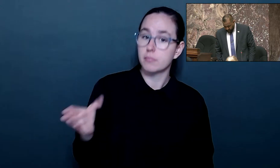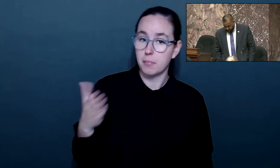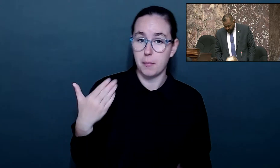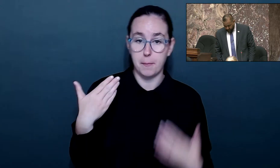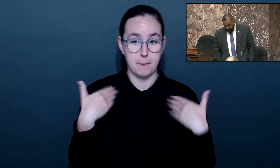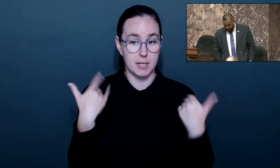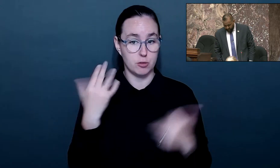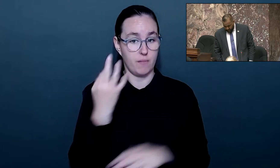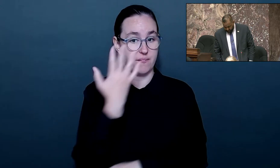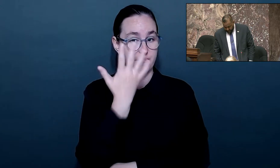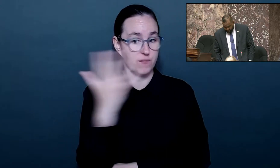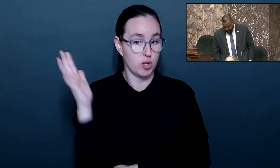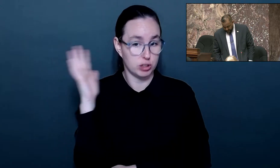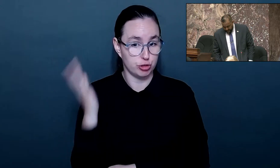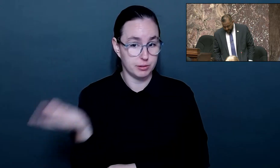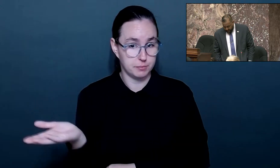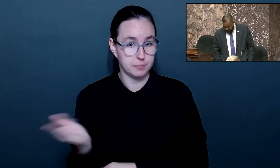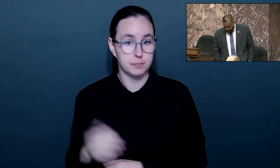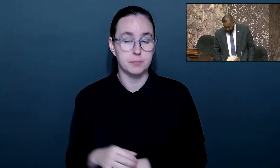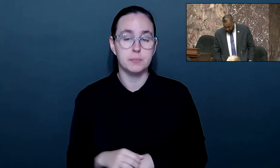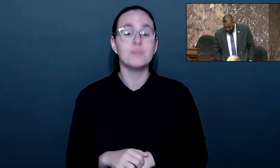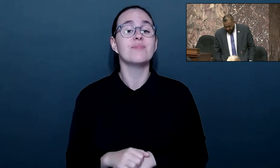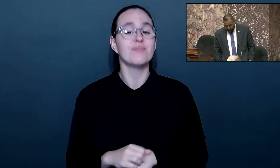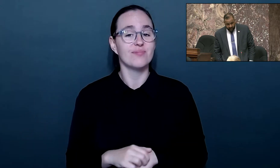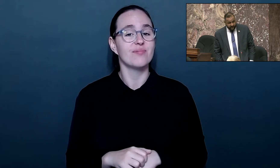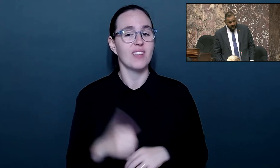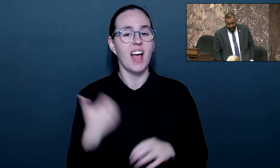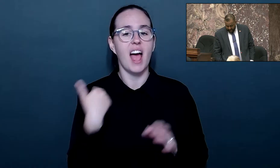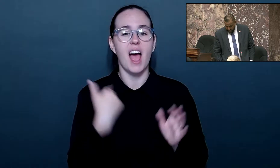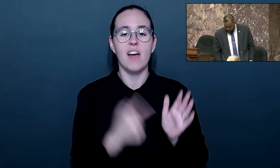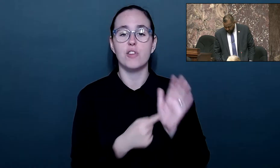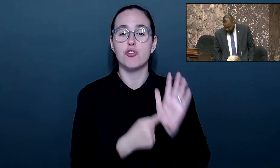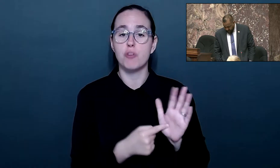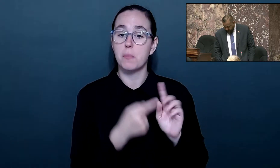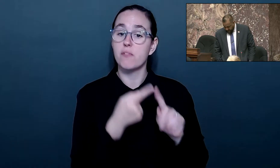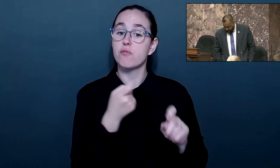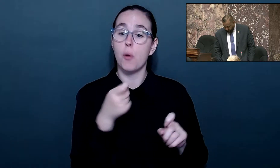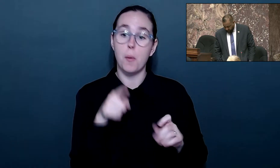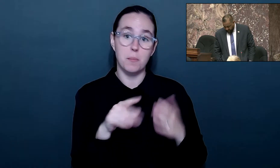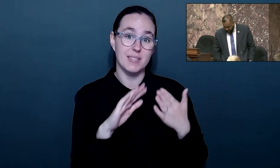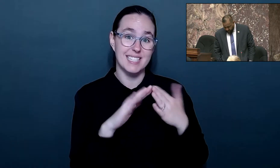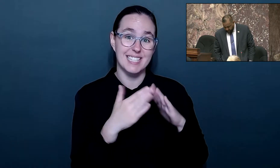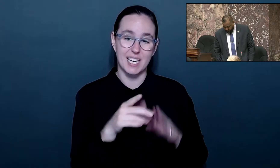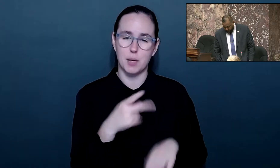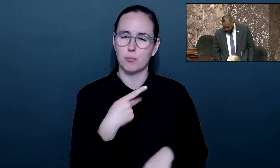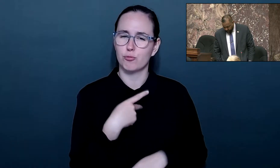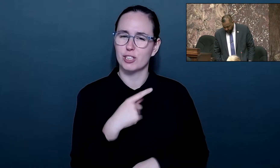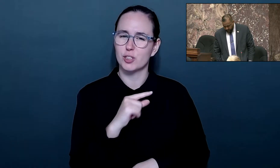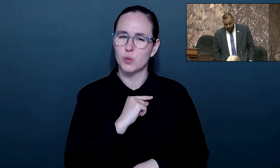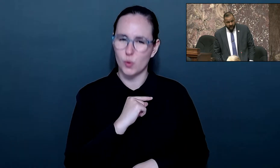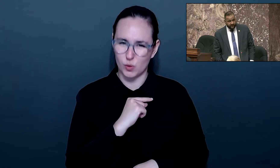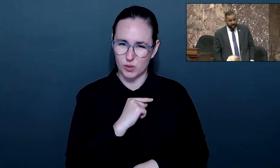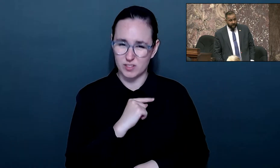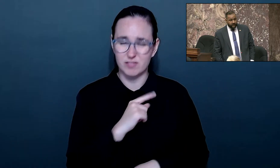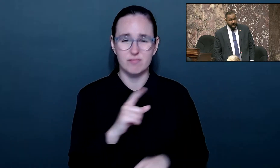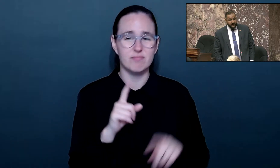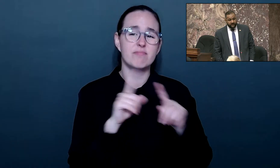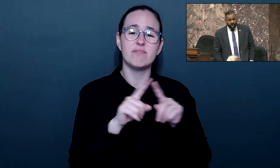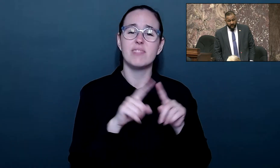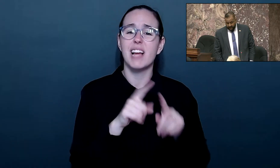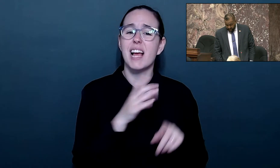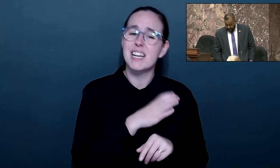Garth Frizzle, Councillor Kyle Sampson, Councillor Susan Scott, their City Manager, Walter Baptiste, as well as Senior Advisor